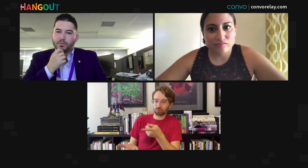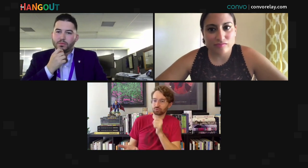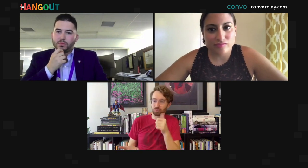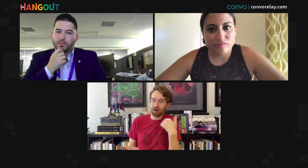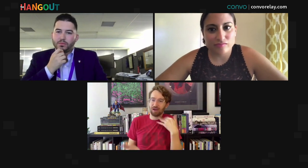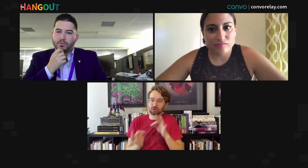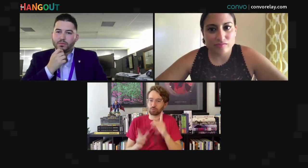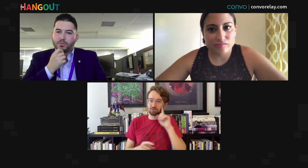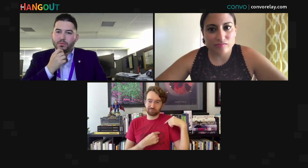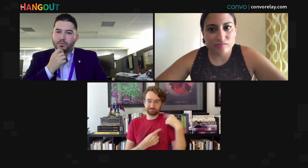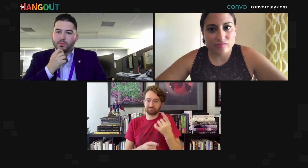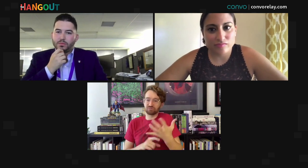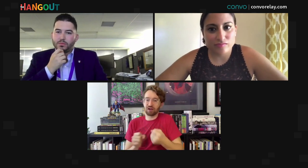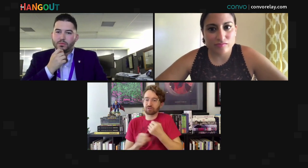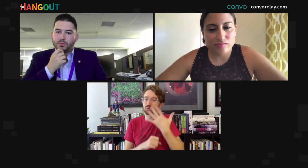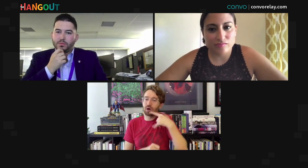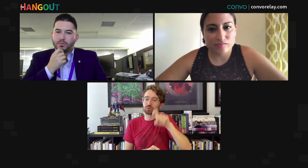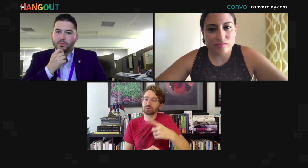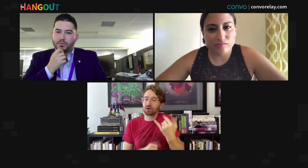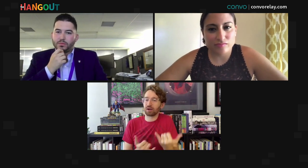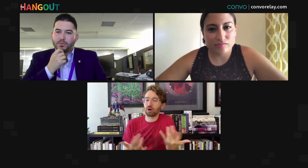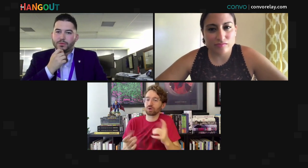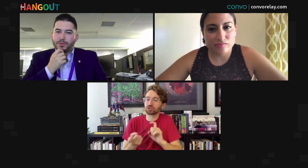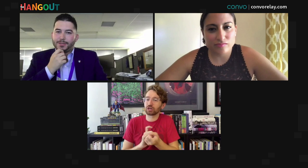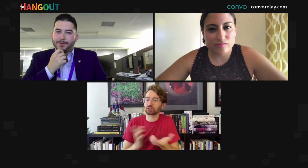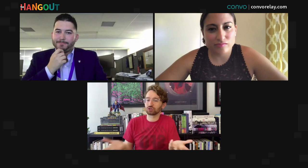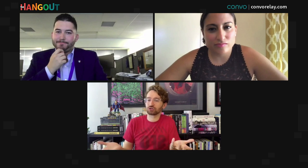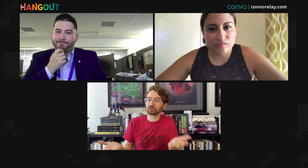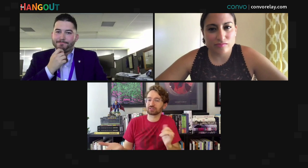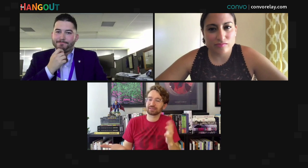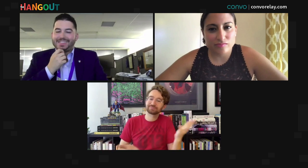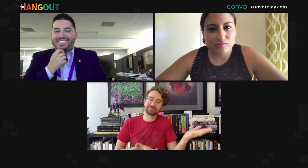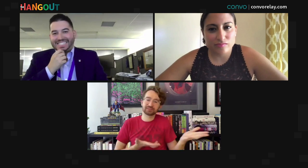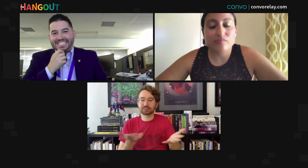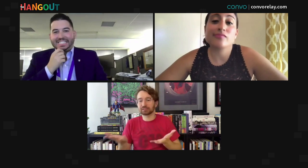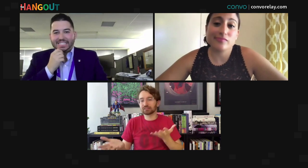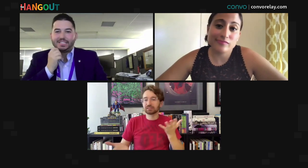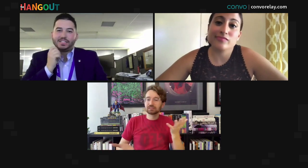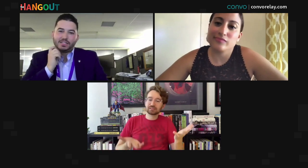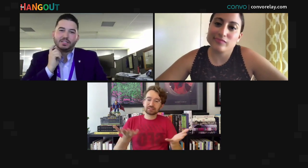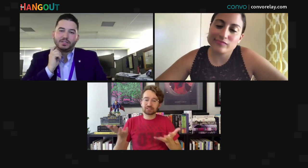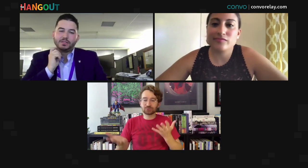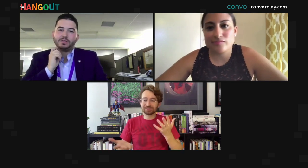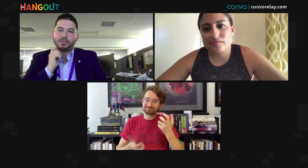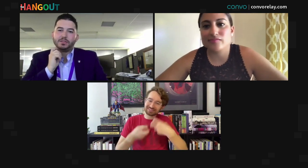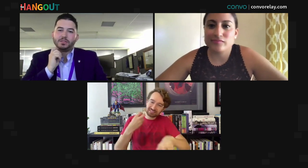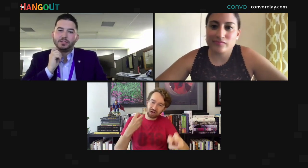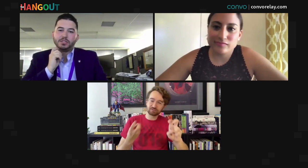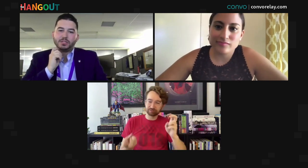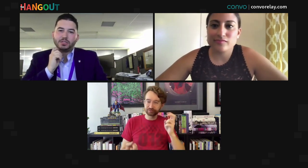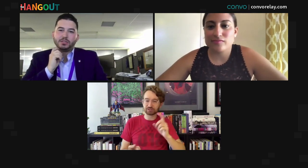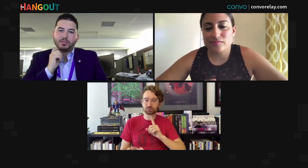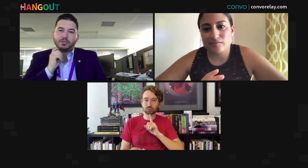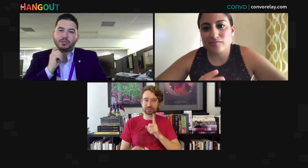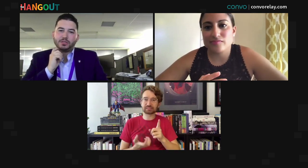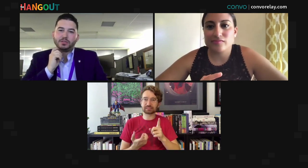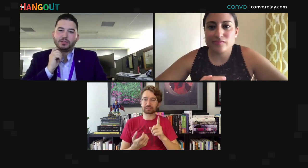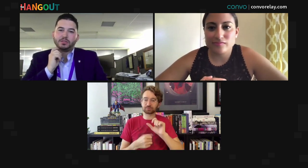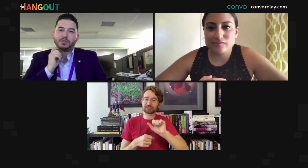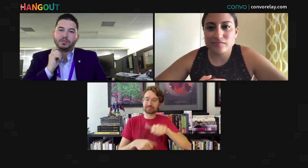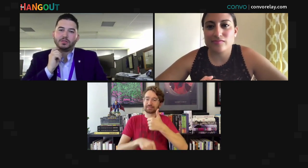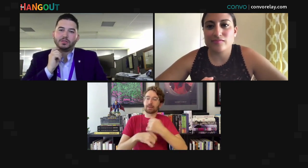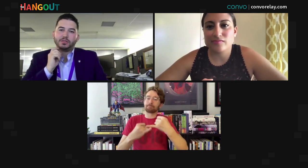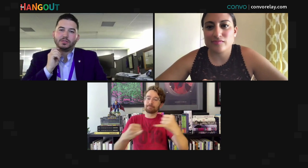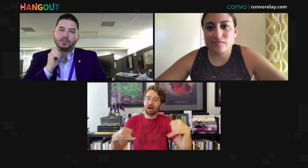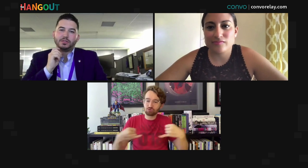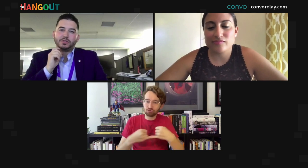in, I say I need interpreters and they say, well, you haven't had one for 5 years. So what has changed? So I'm kind of stuck